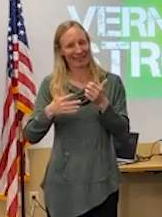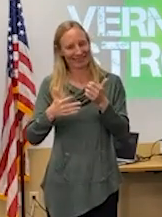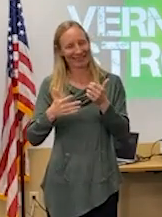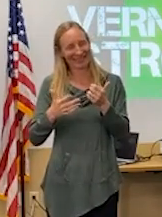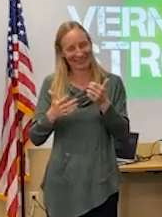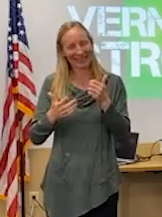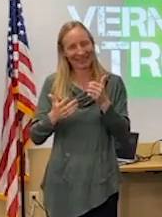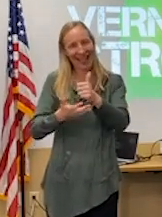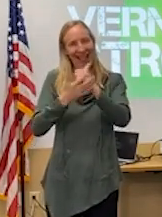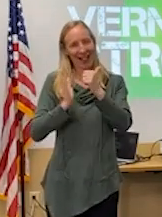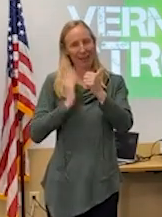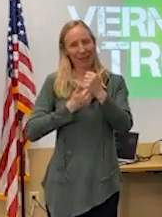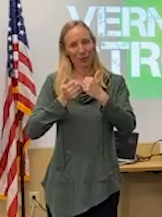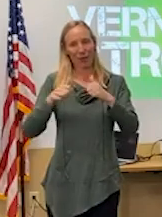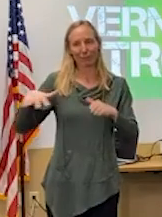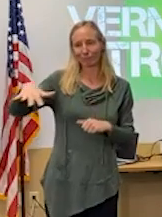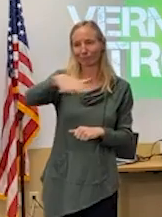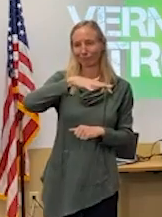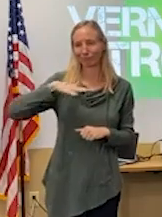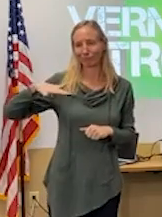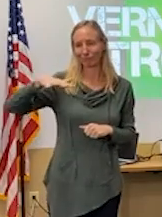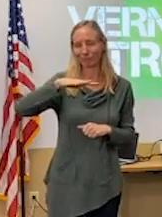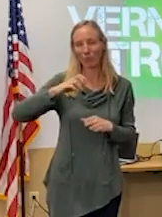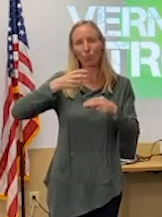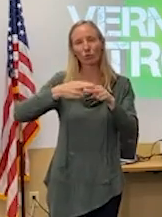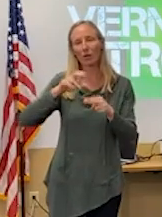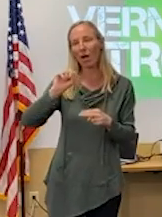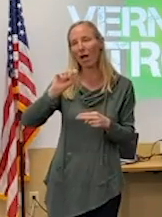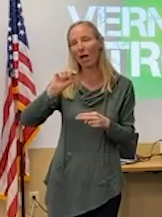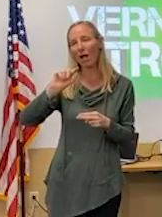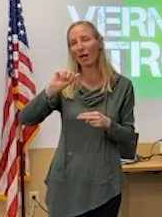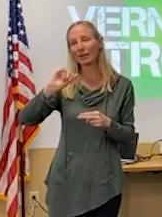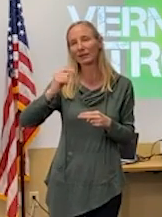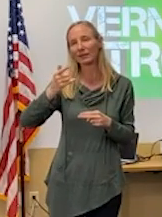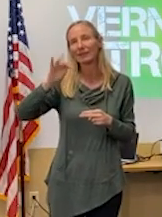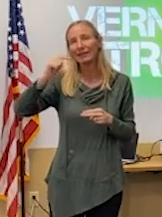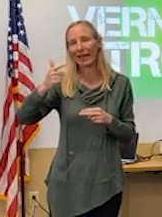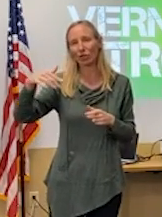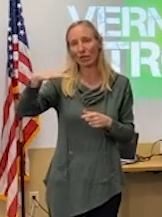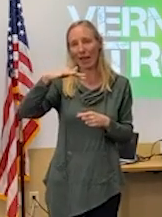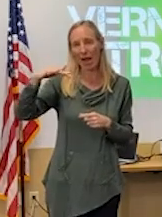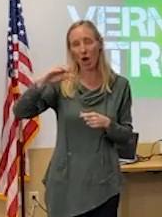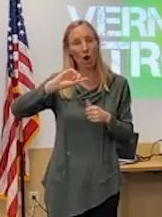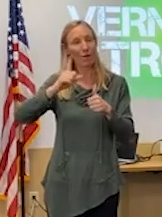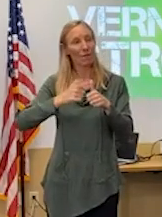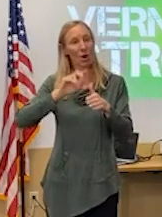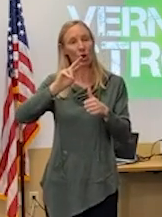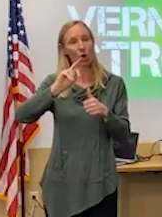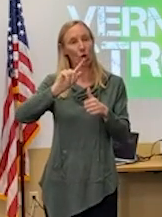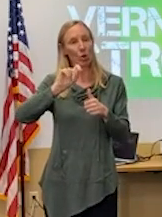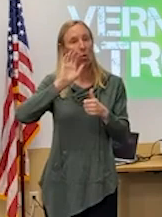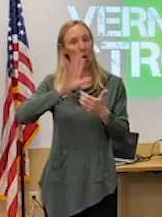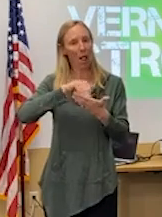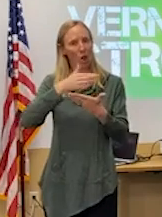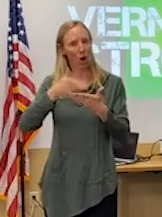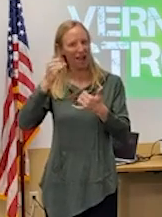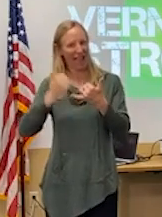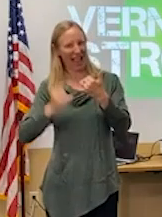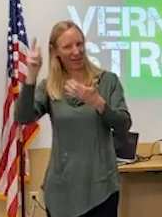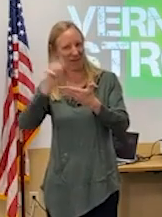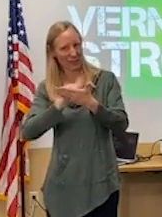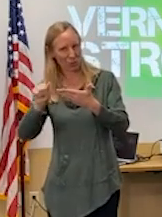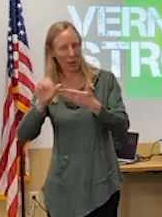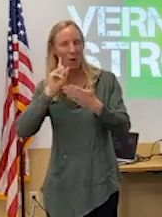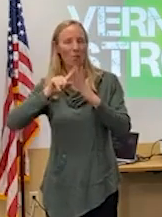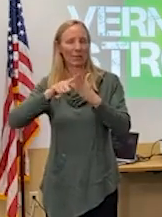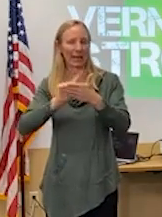staging area, and so we suspect the first units will be arriving either the latter part of this week or